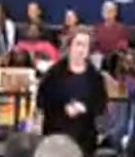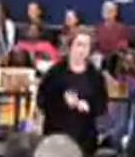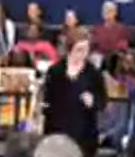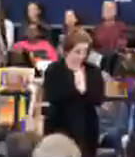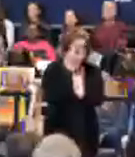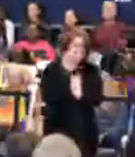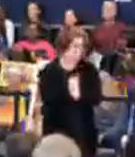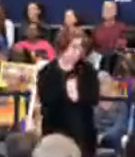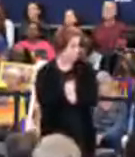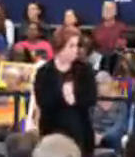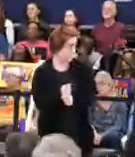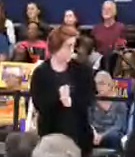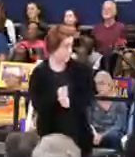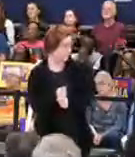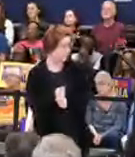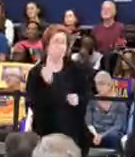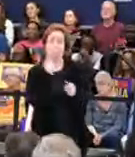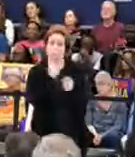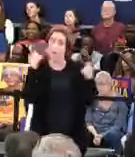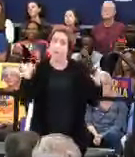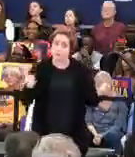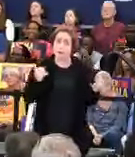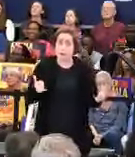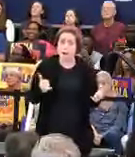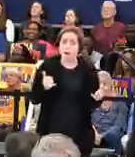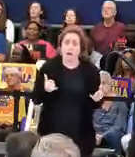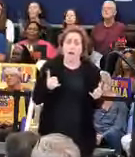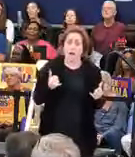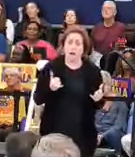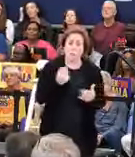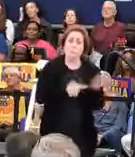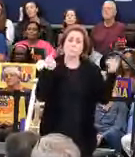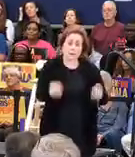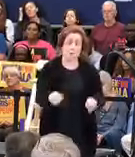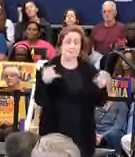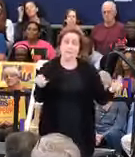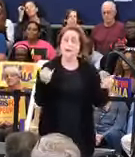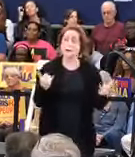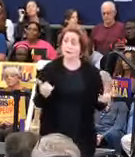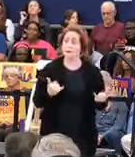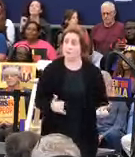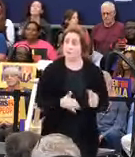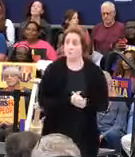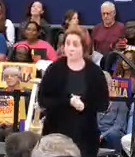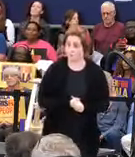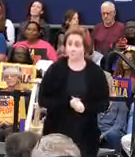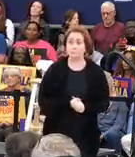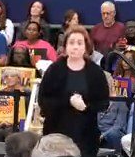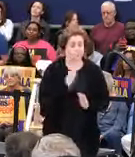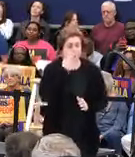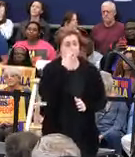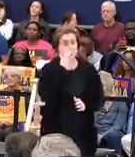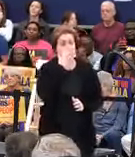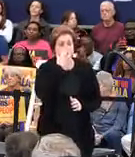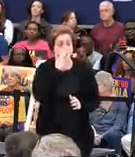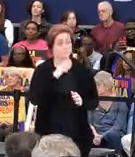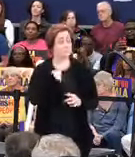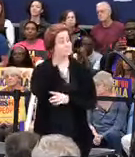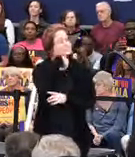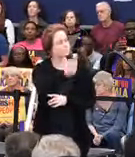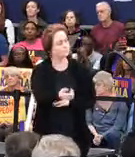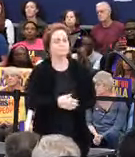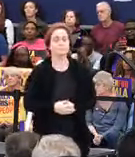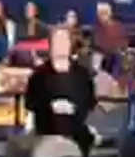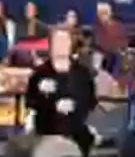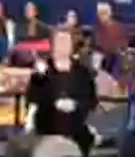Right? So that's where we are right now. That's where we are right now. And I'll tell you, I